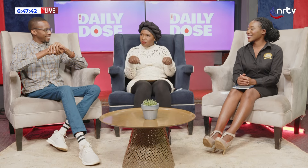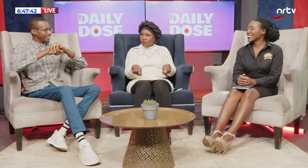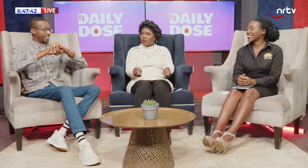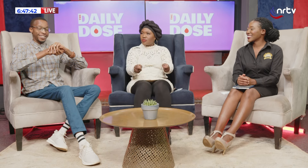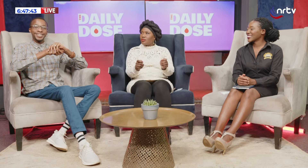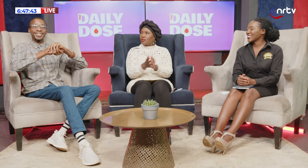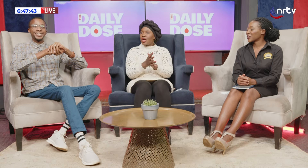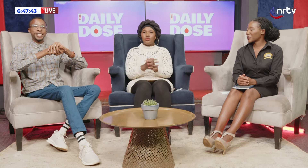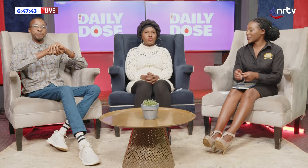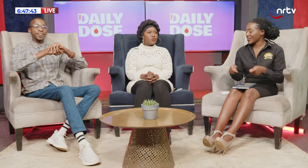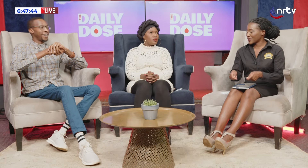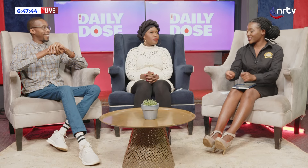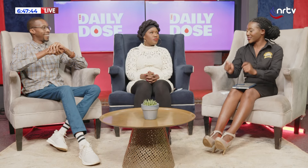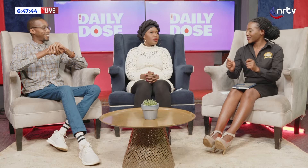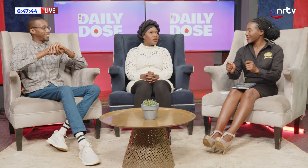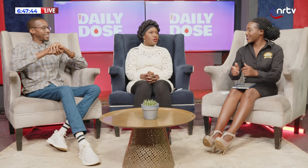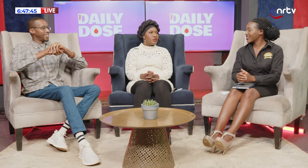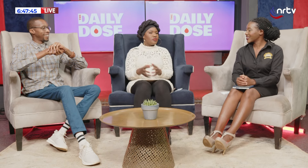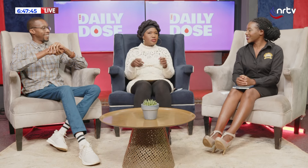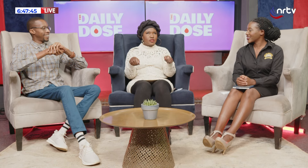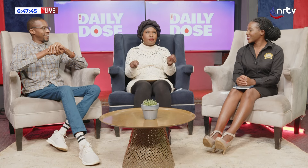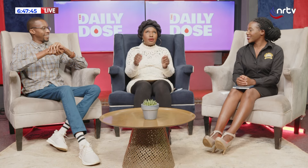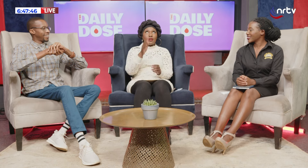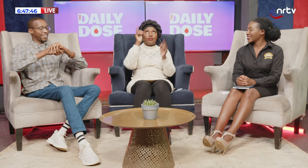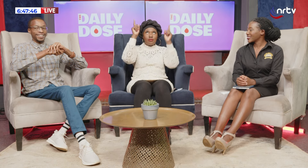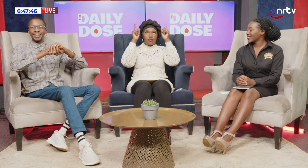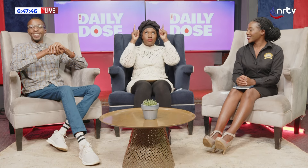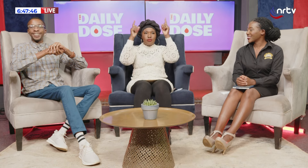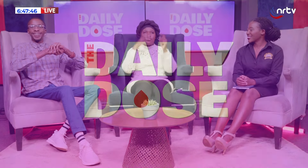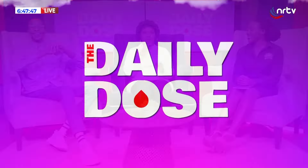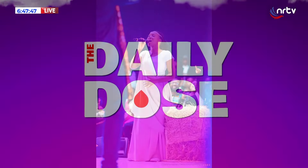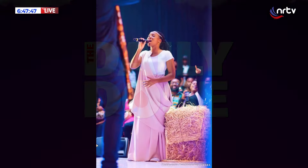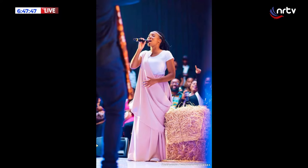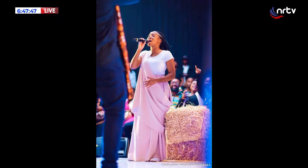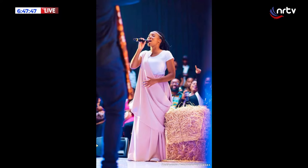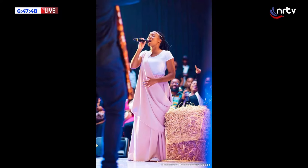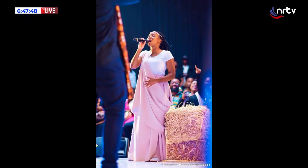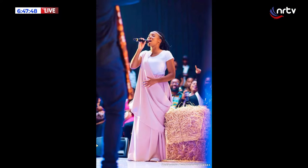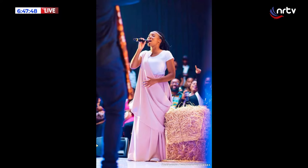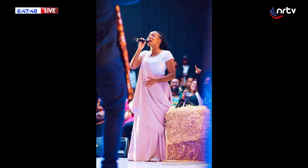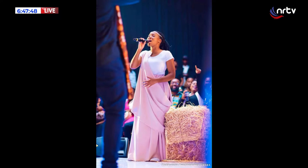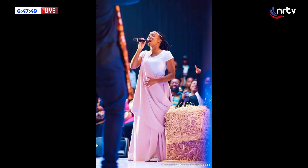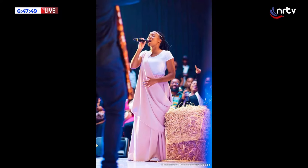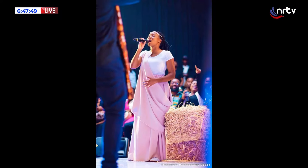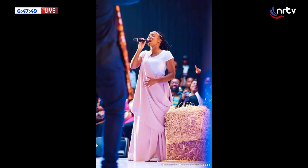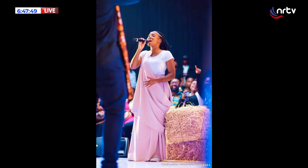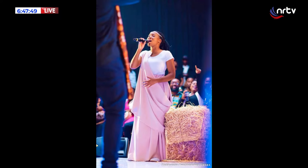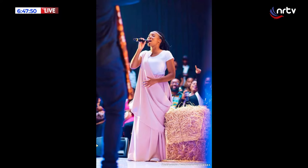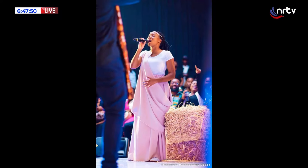All right, let's take What's December? All right, let's have a look at the screen. Is that Trissy? Where